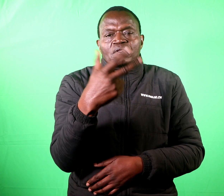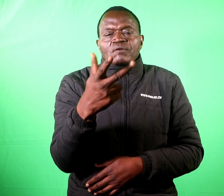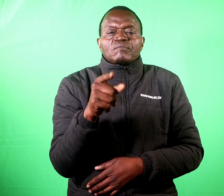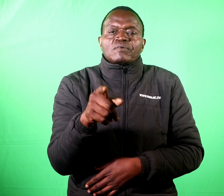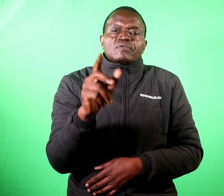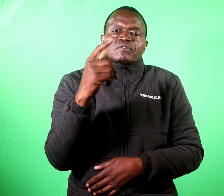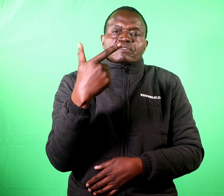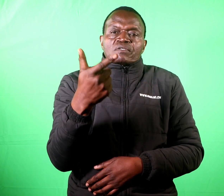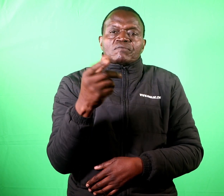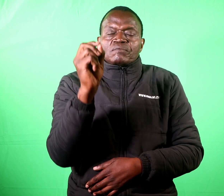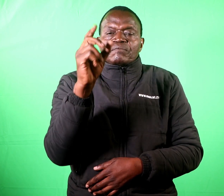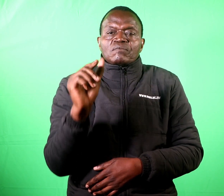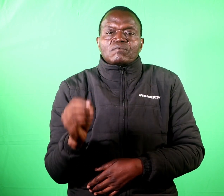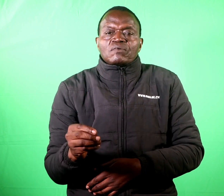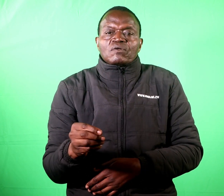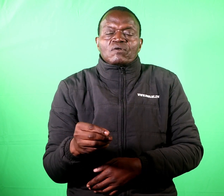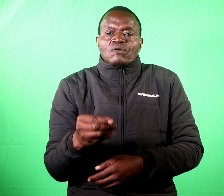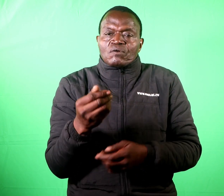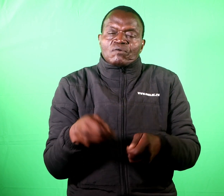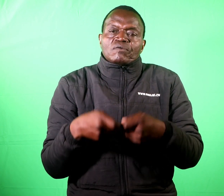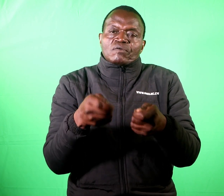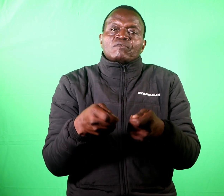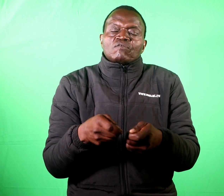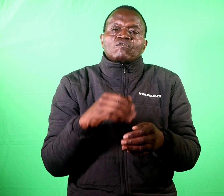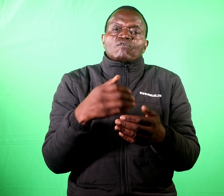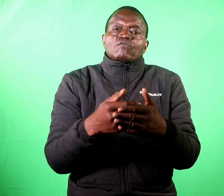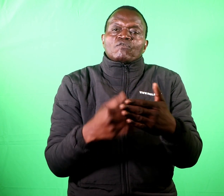8.7%, remittances or gifts from outside Zimbabwe